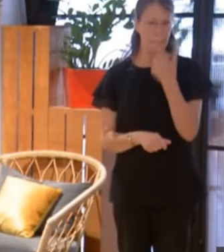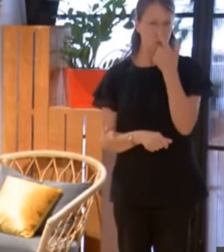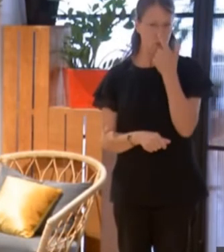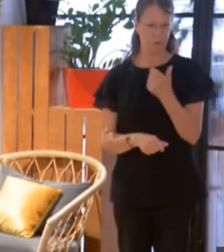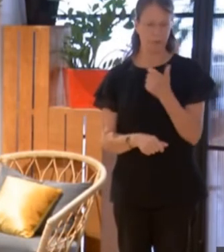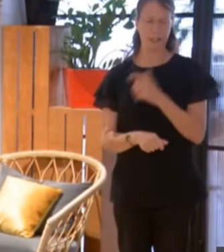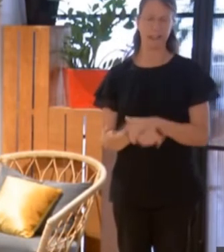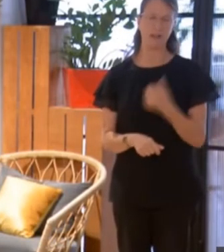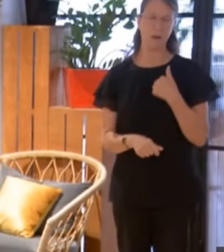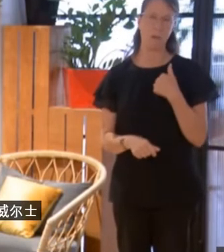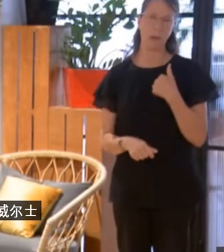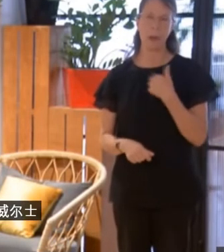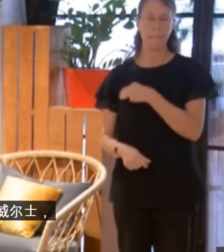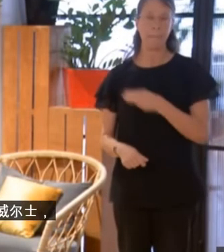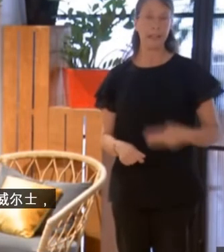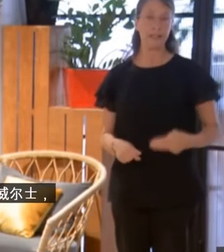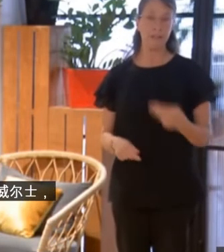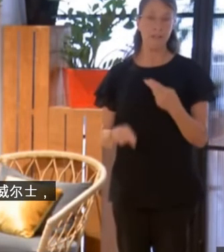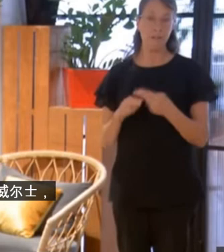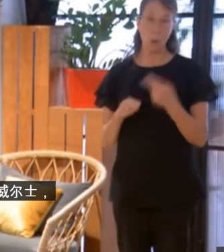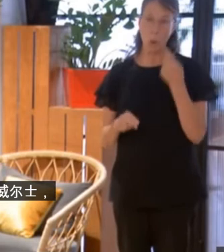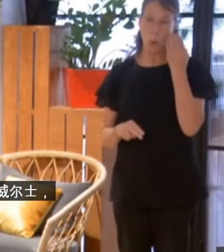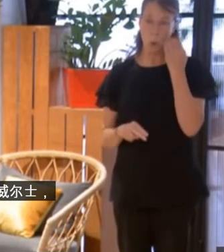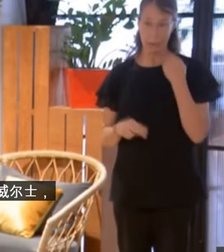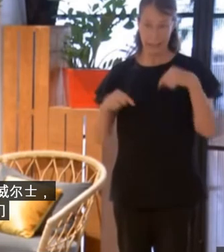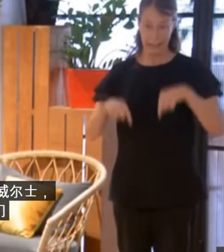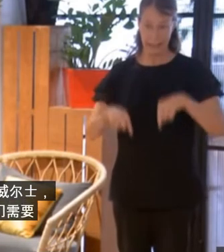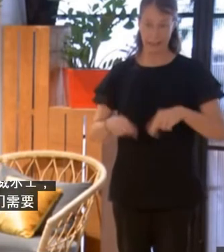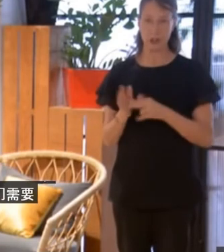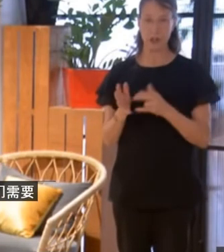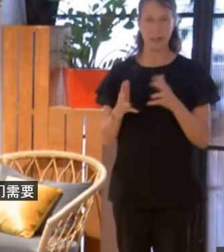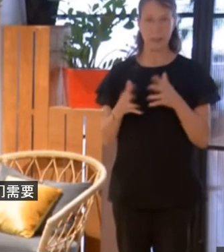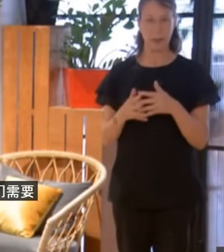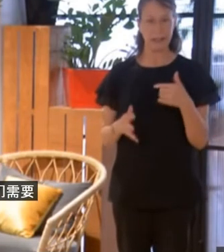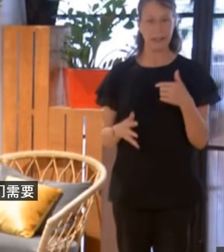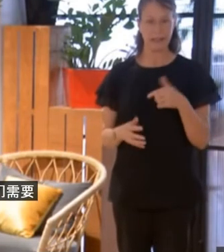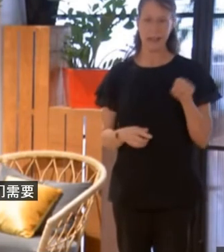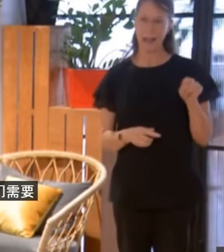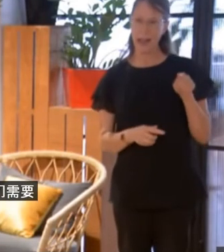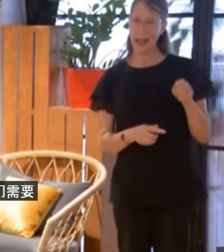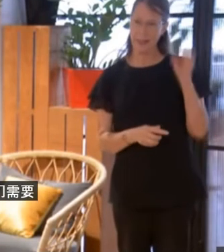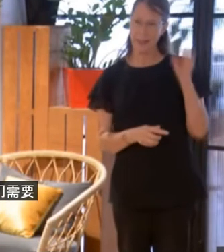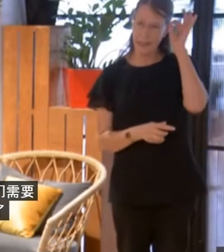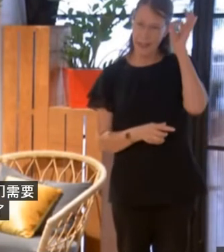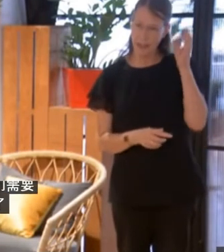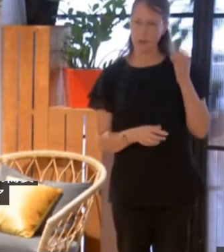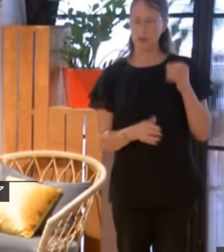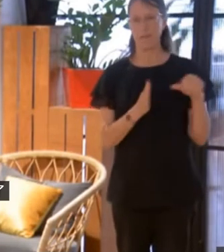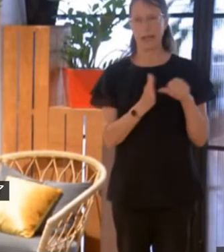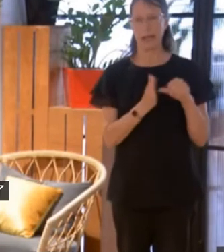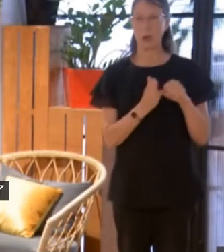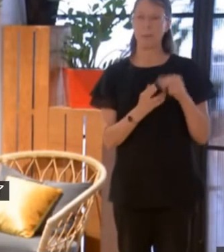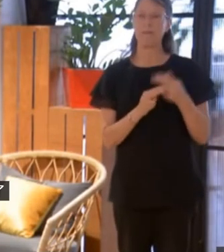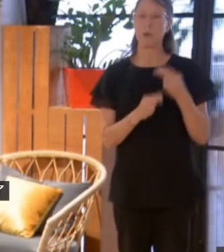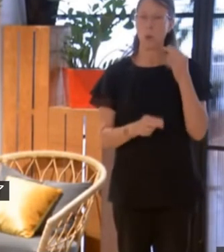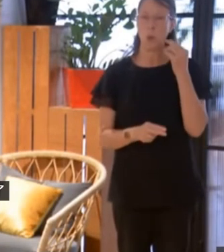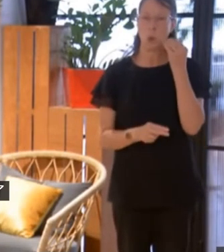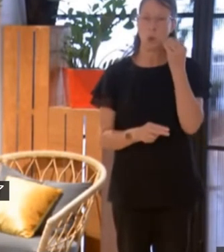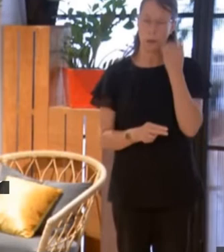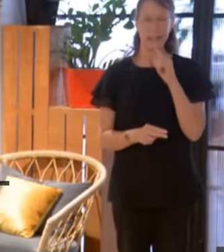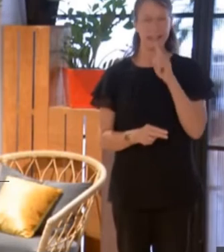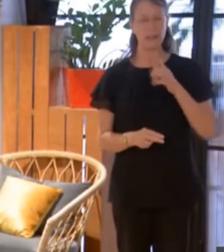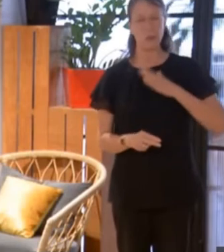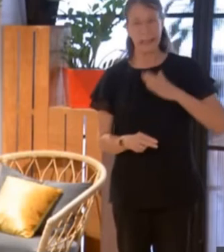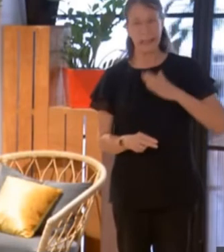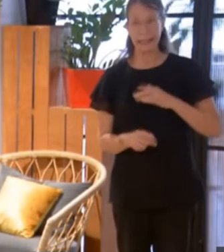Minister for Women in New South Wales. And what they are telling me is that we need to see changes. The Premier talked about school hours and school days,